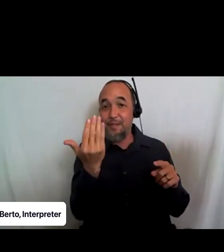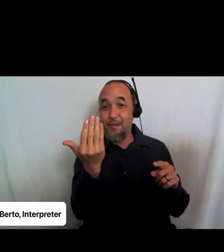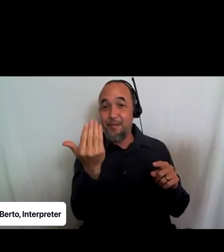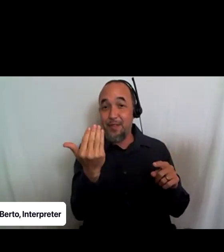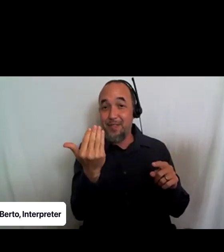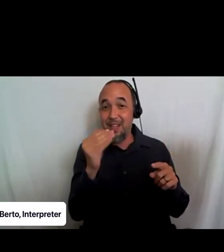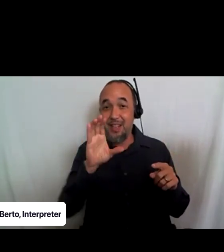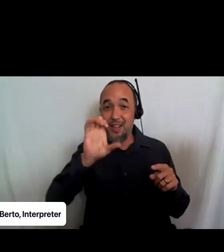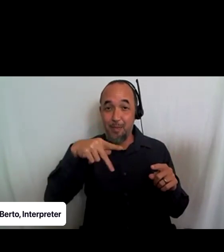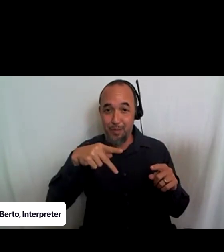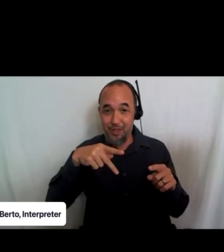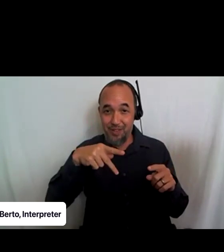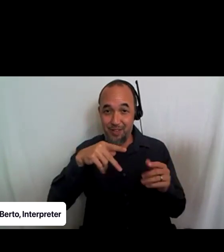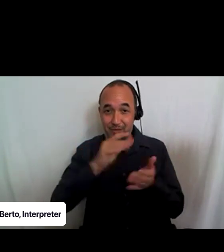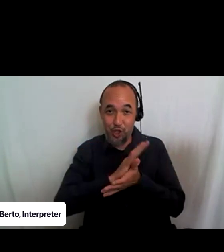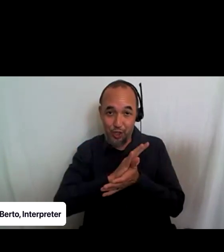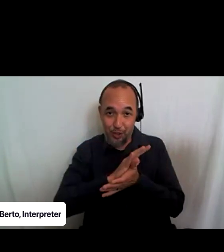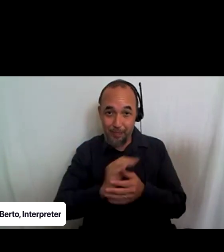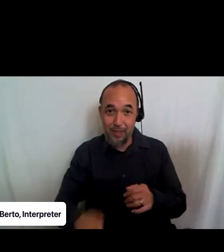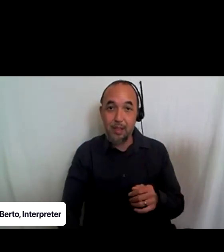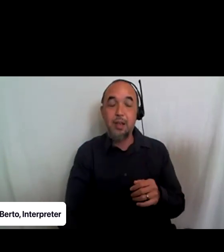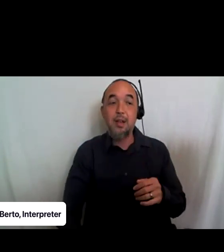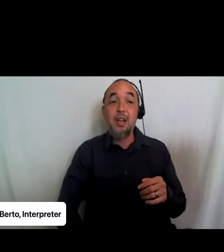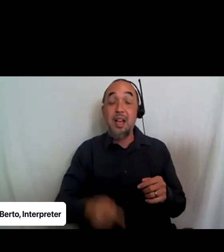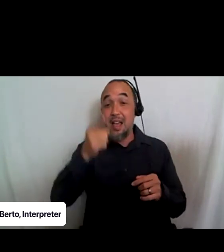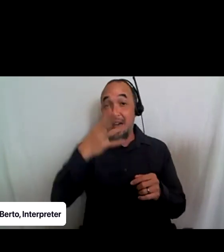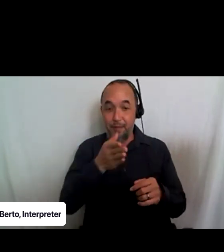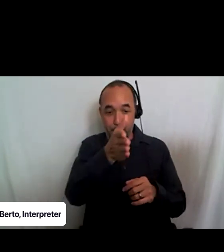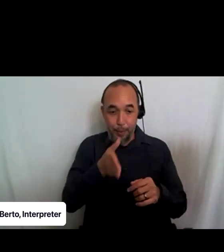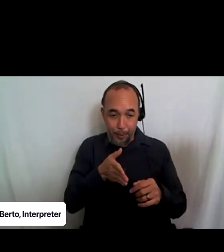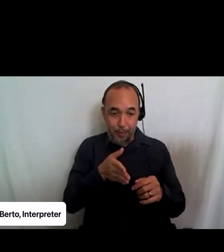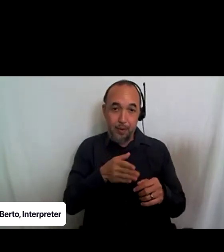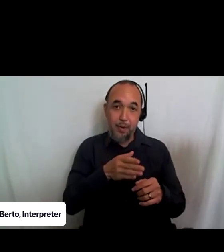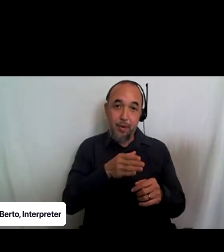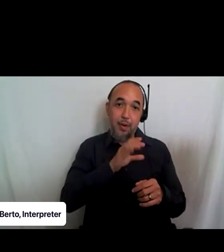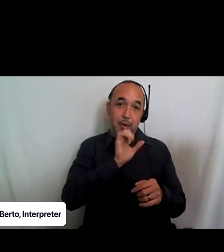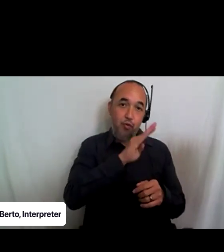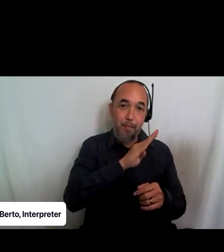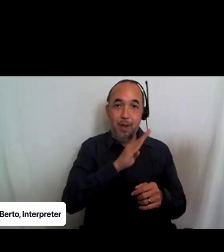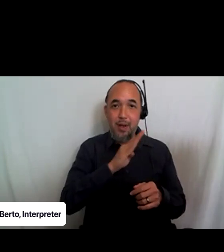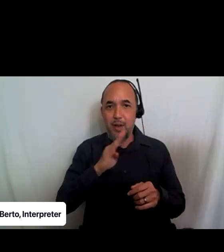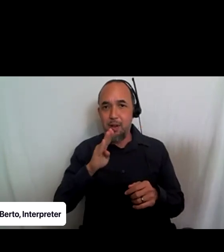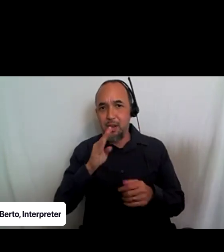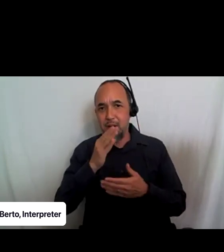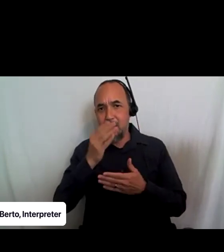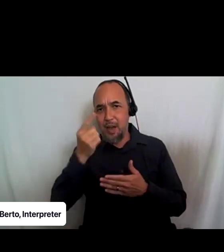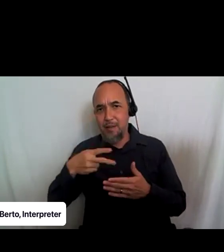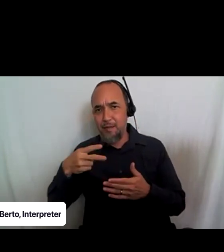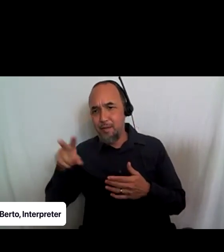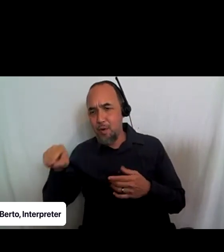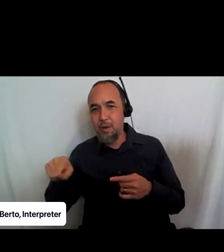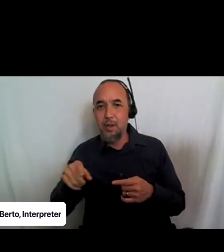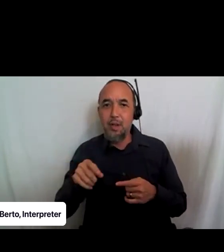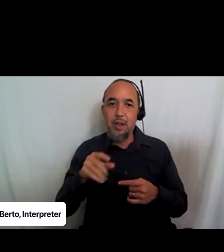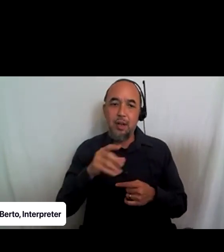no breadcrumbs, so people could choose. He took the breadcrumbs and twice, and then asked me, "Oh, so this is fucking delicious. And how